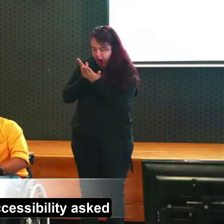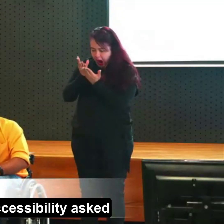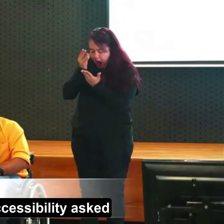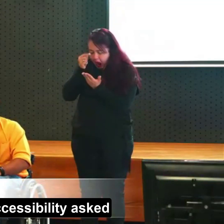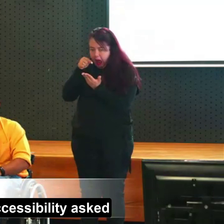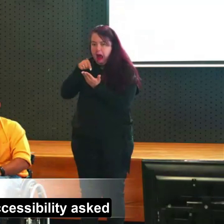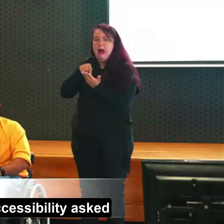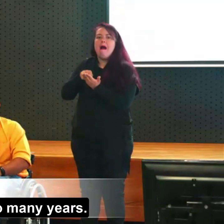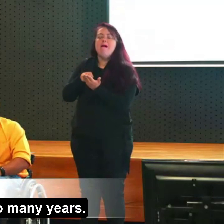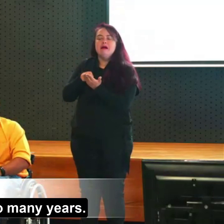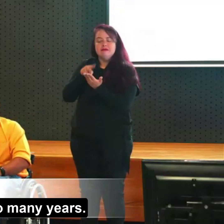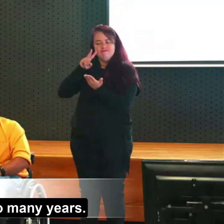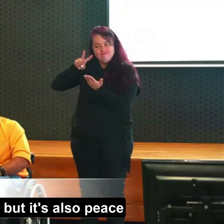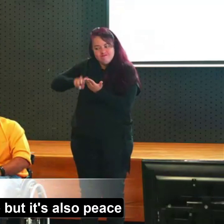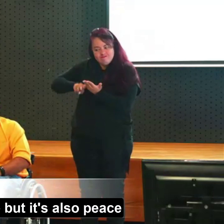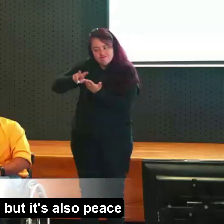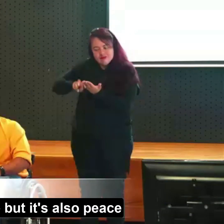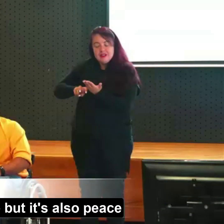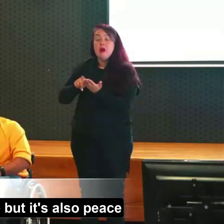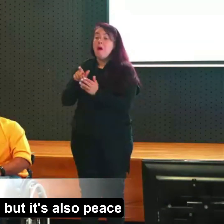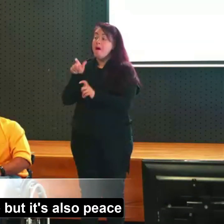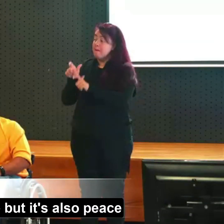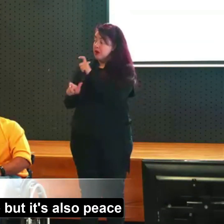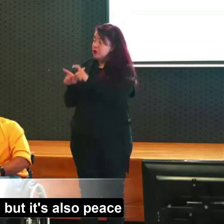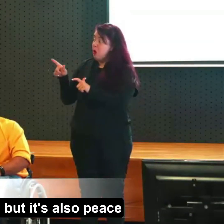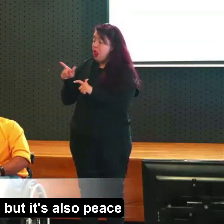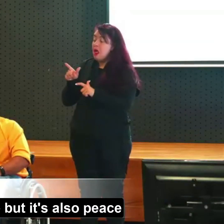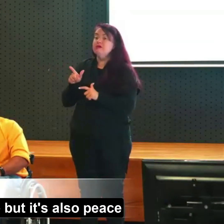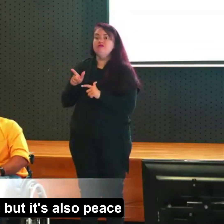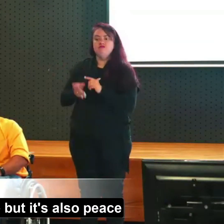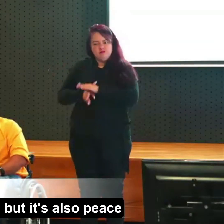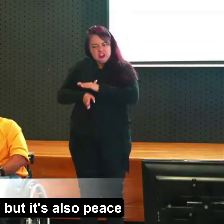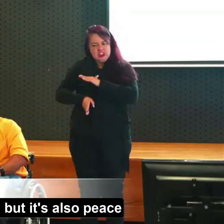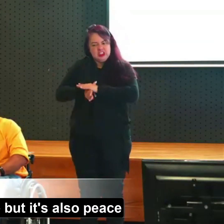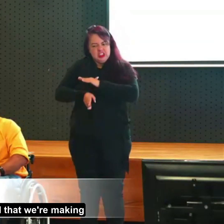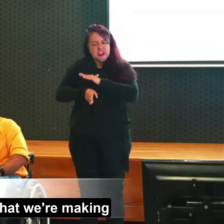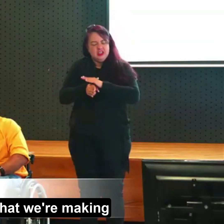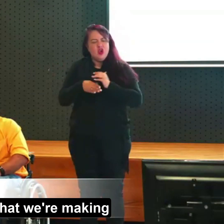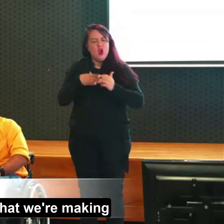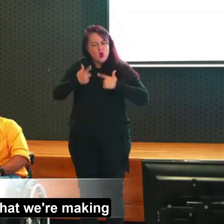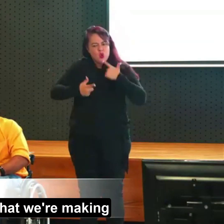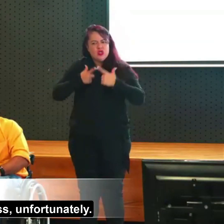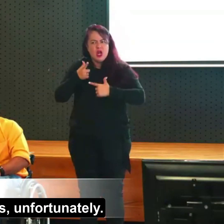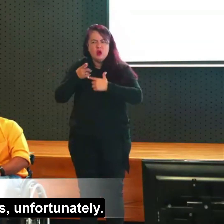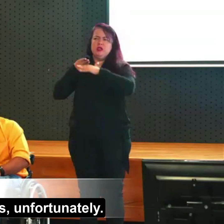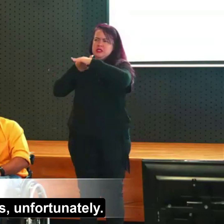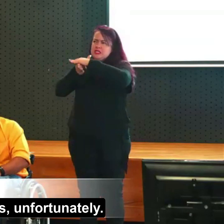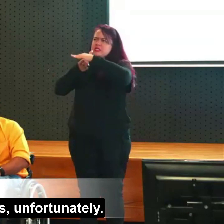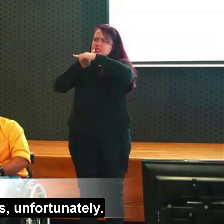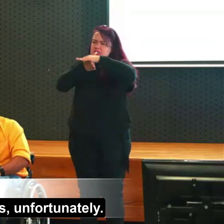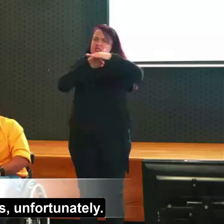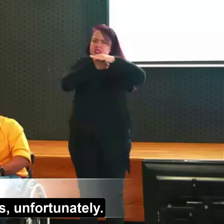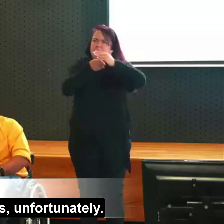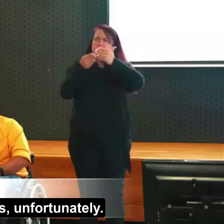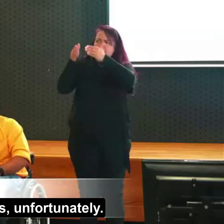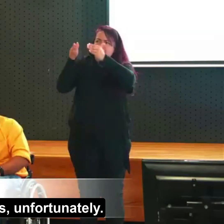on the accessibility after so many years. It's not only pride, but it's also peace of mind that we're making progress.